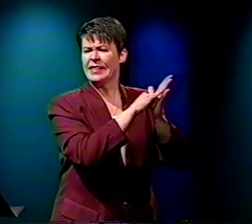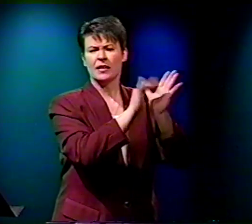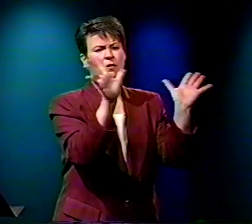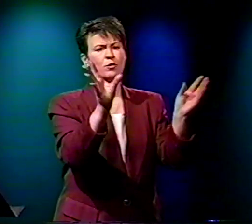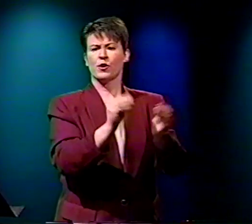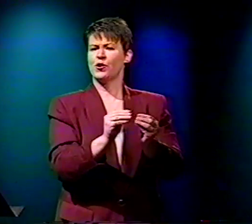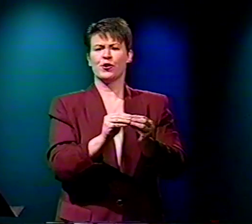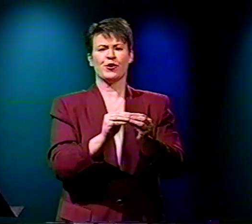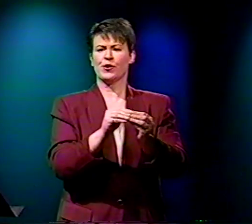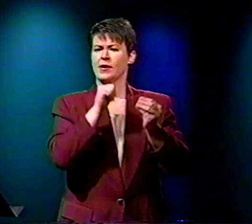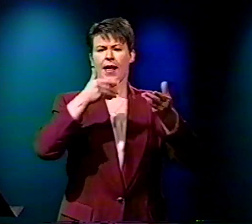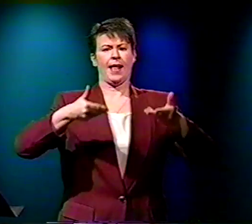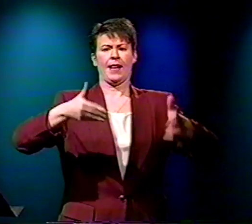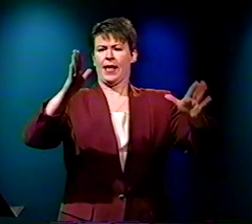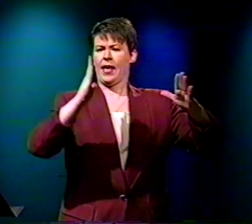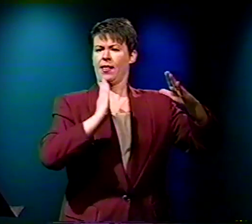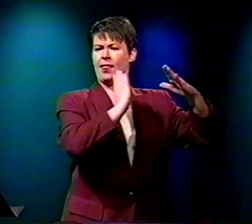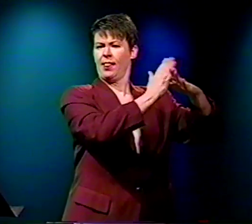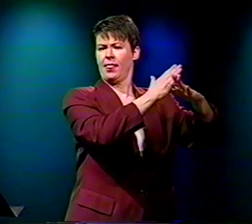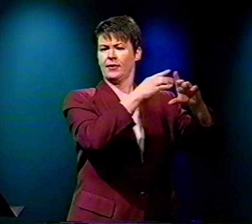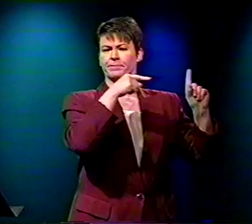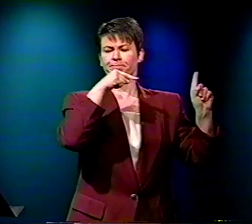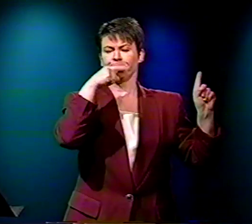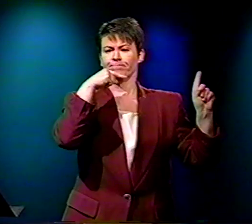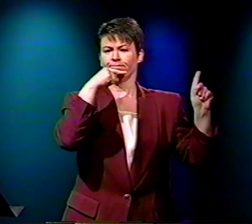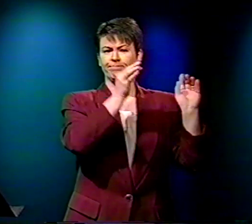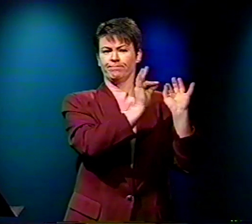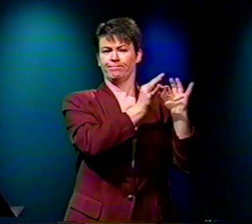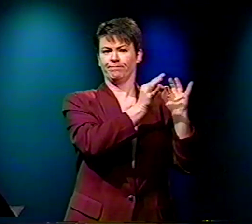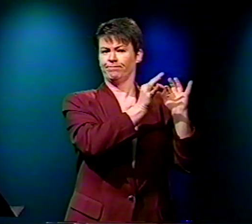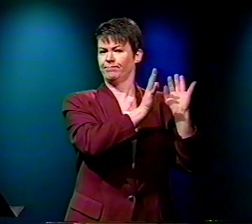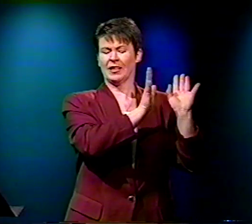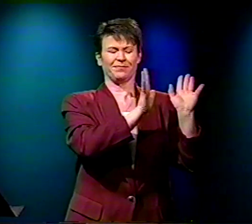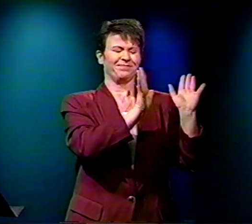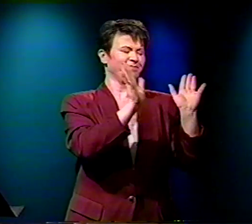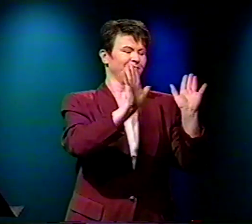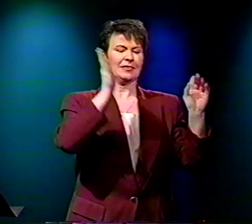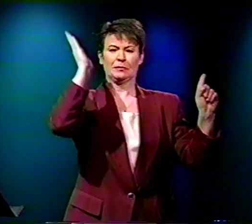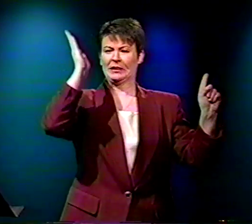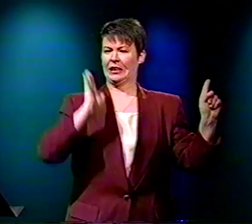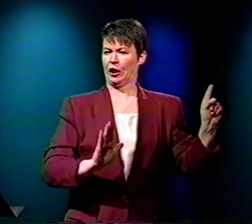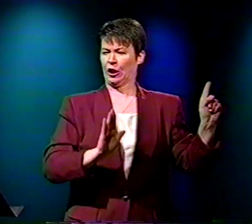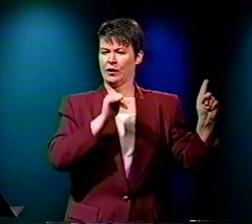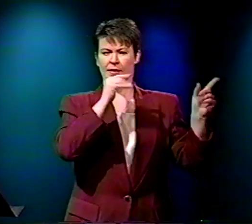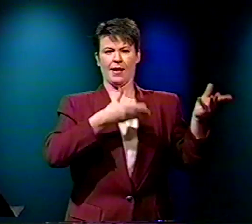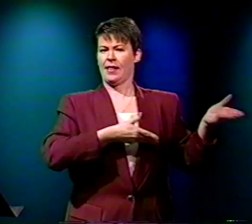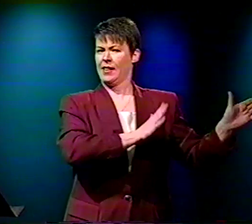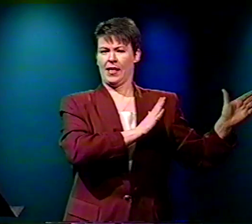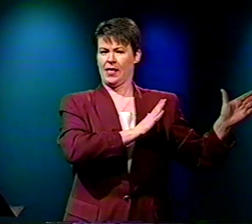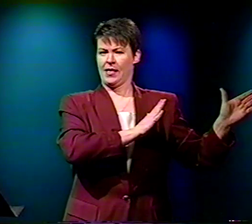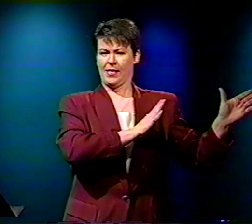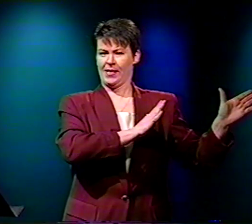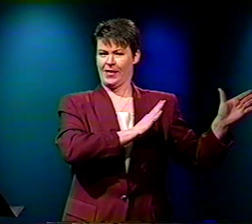less often. You don't see that happening anymore. It's not even allowed, it seems, to interrupt the hearing